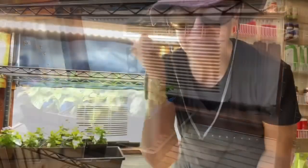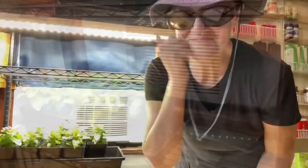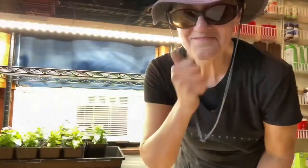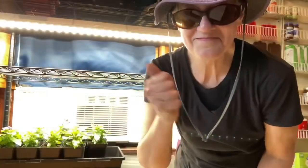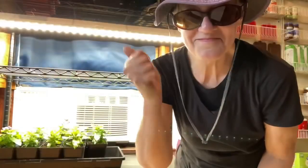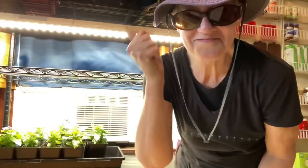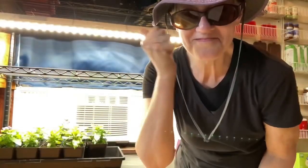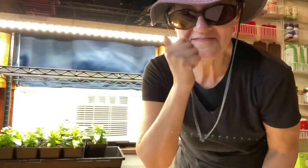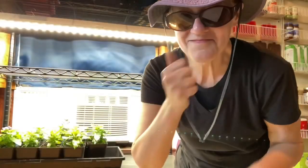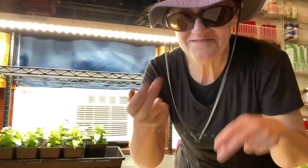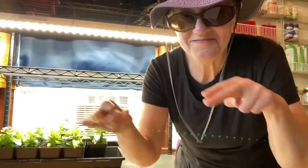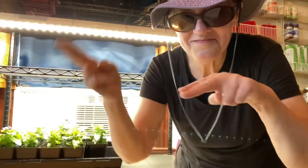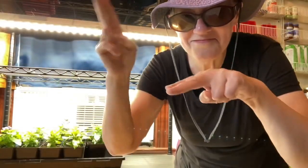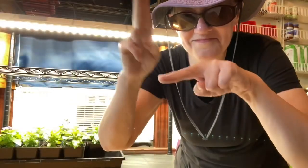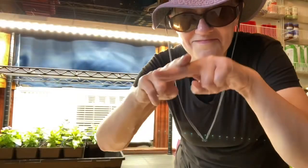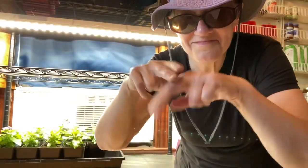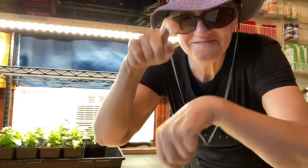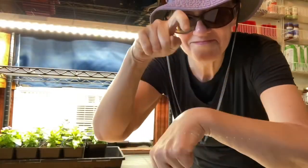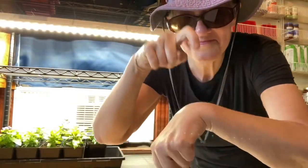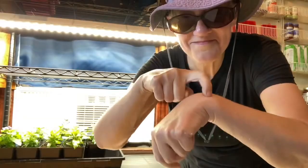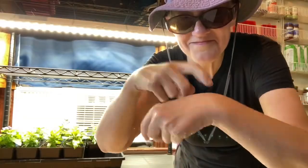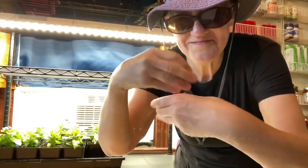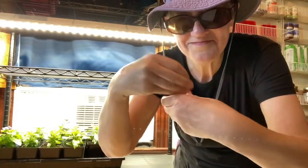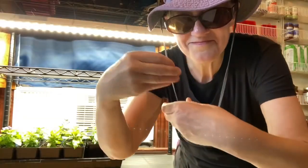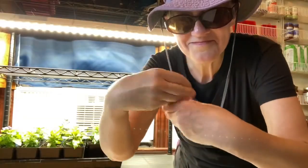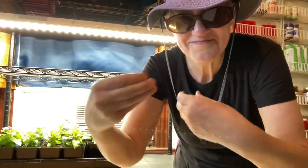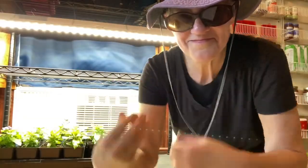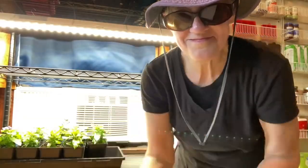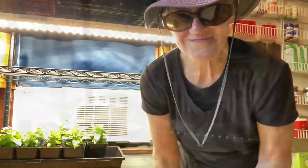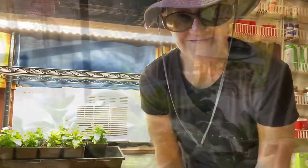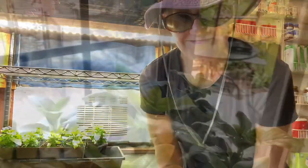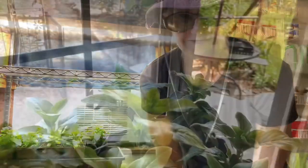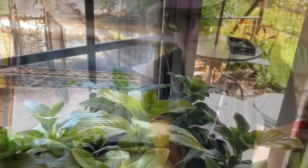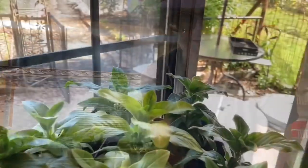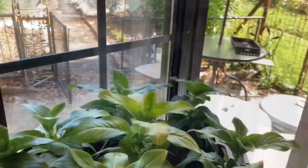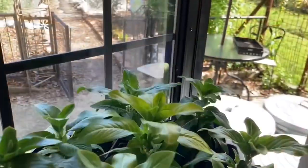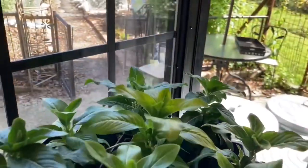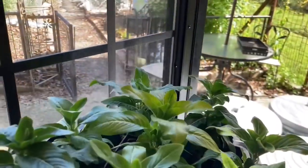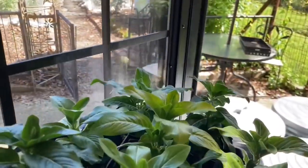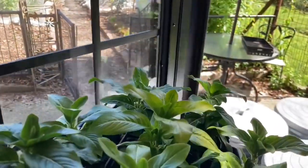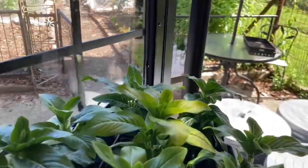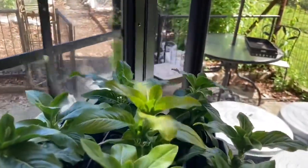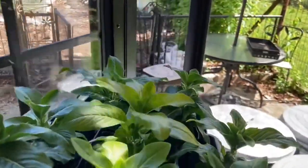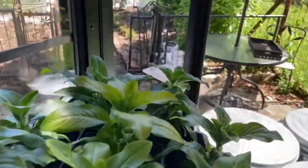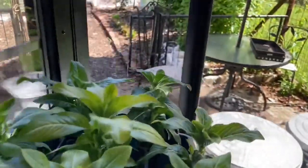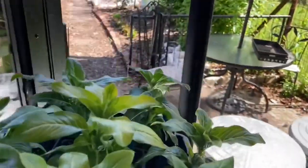And every day will increase the amount of time they stay outside.